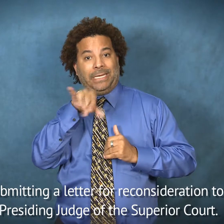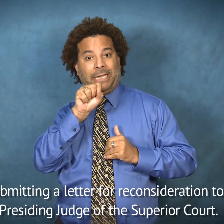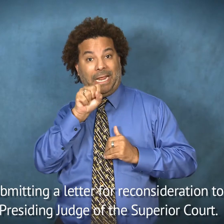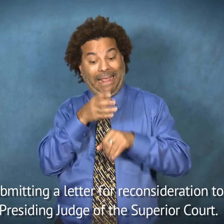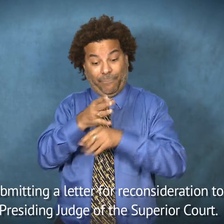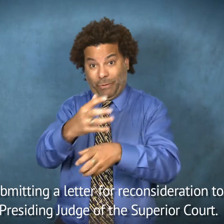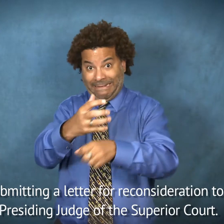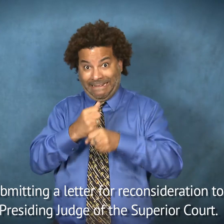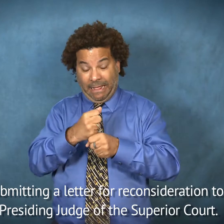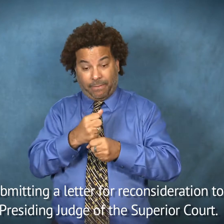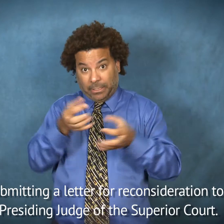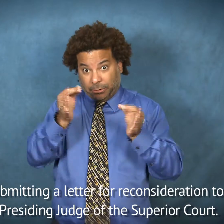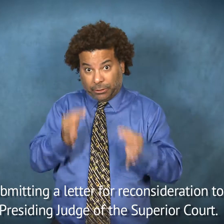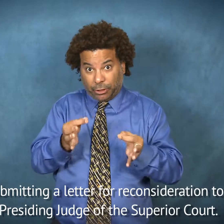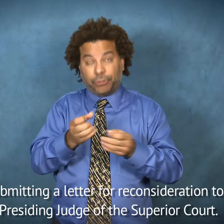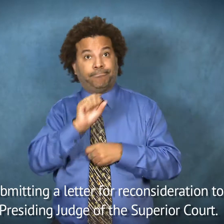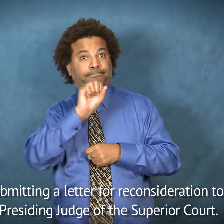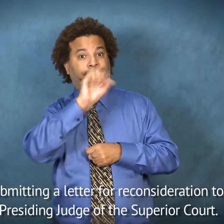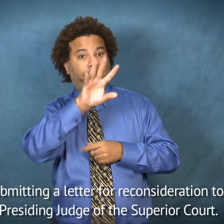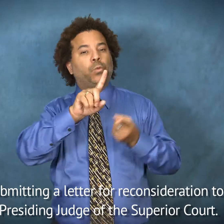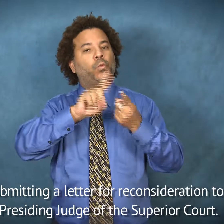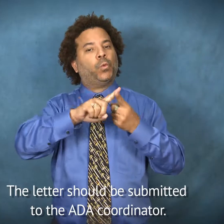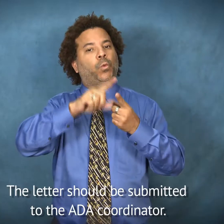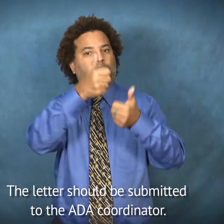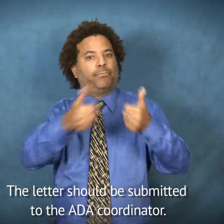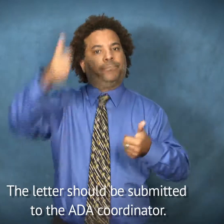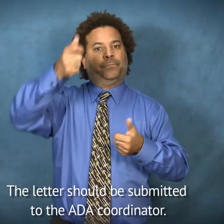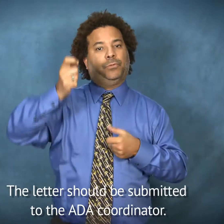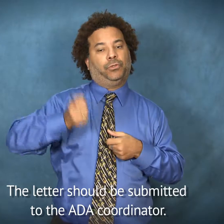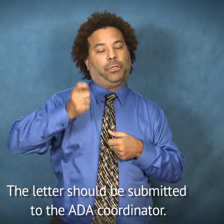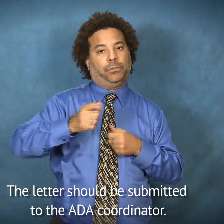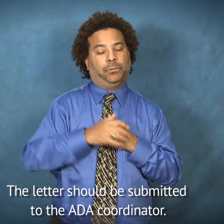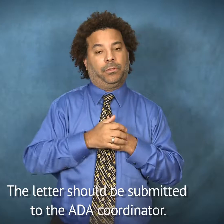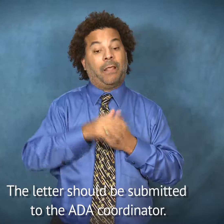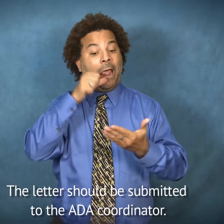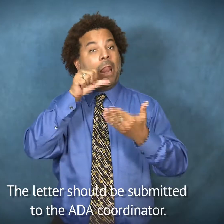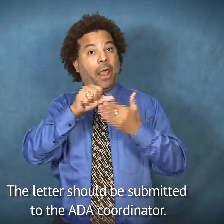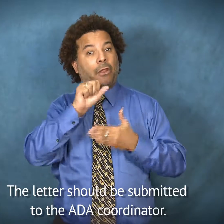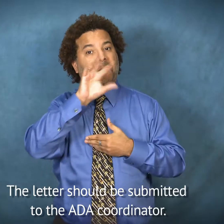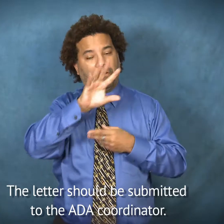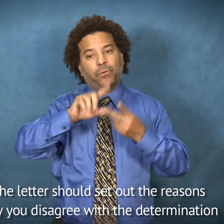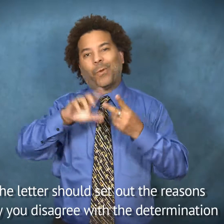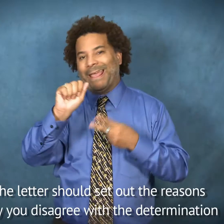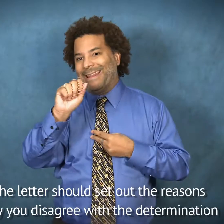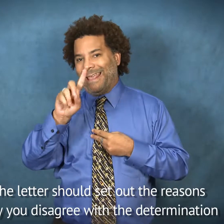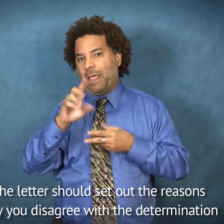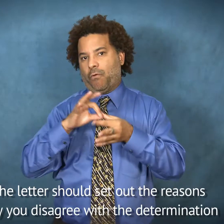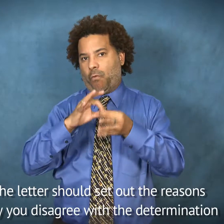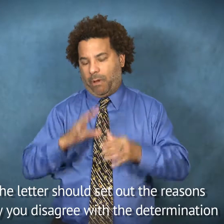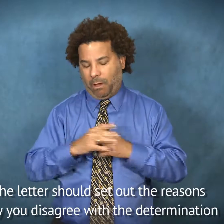letter for reconsideration to the presiding judge of the Superior Court. The letter should be submitted to the ADA coordinator. The letter should set out the reasons why